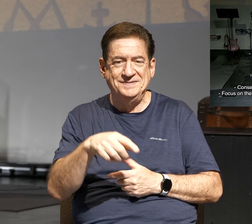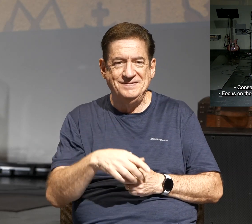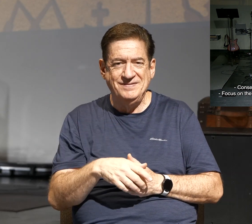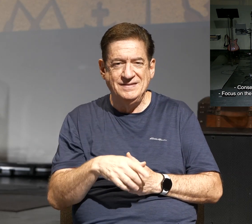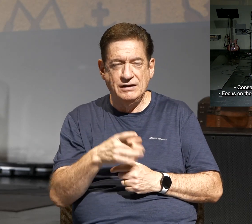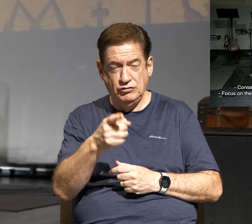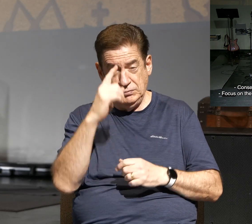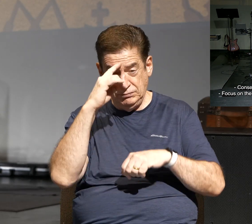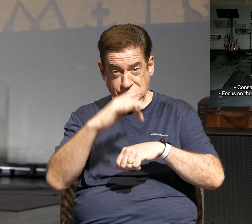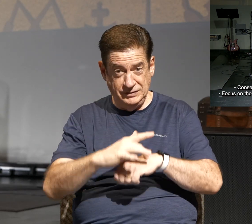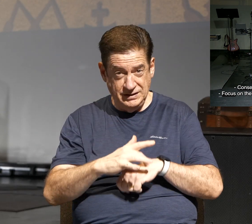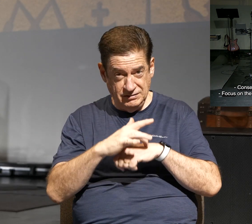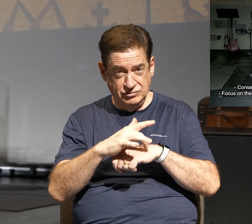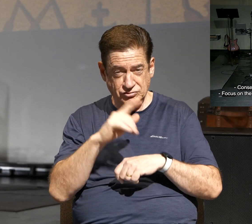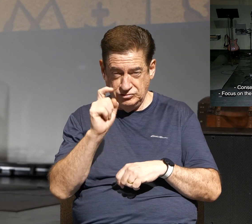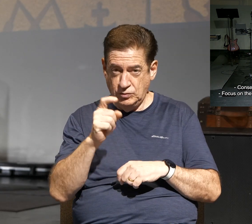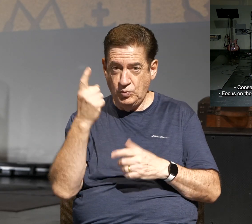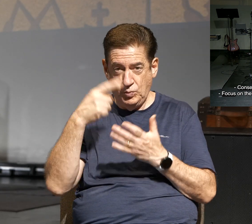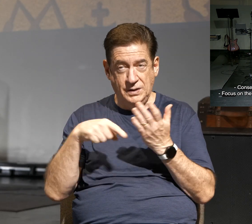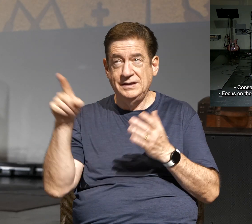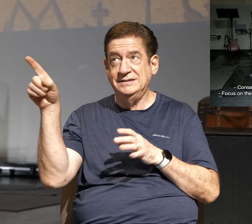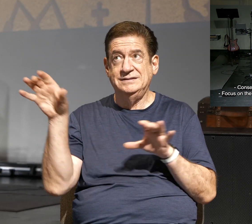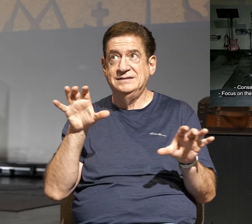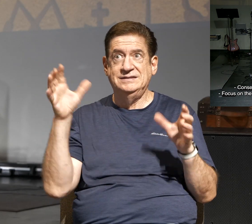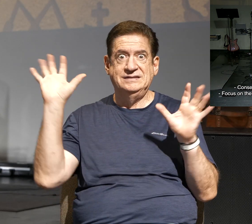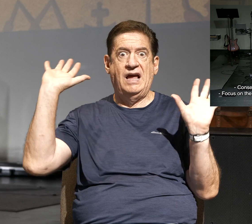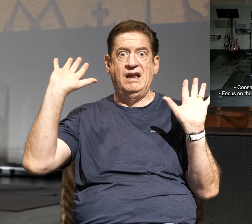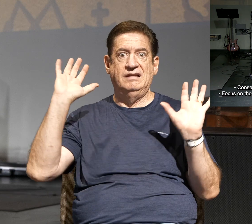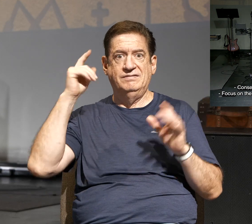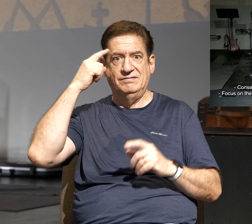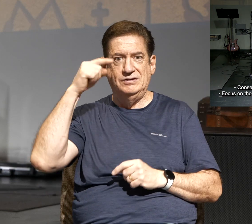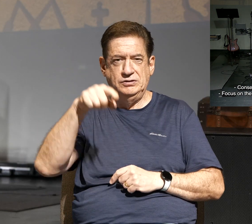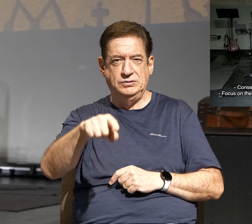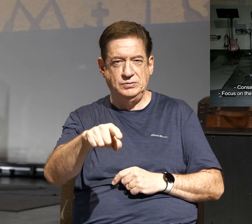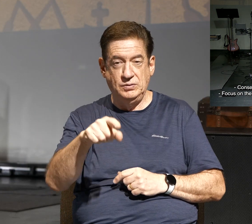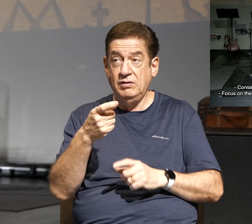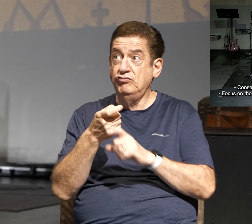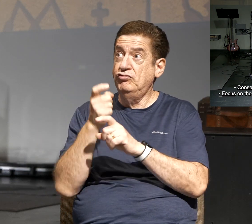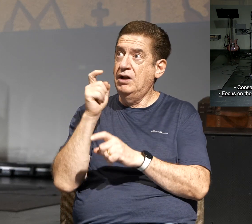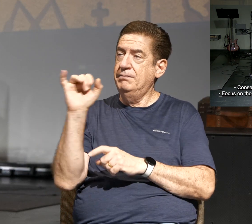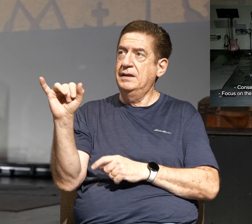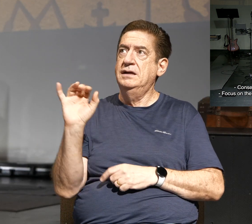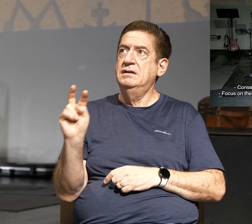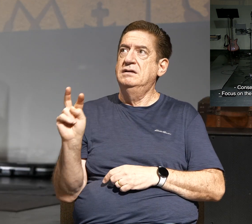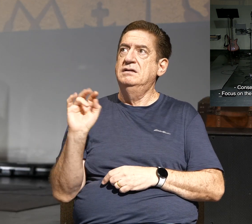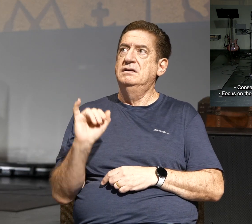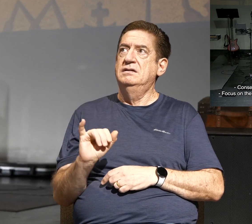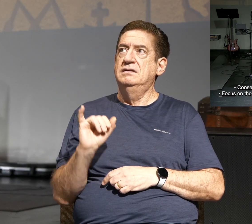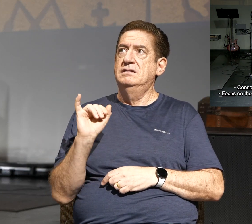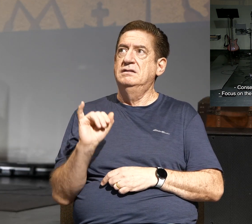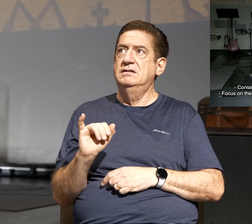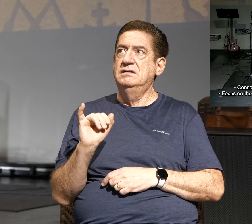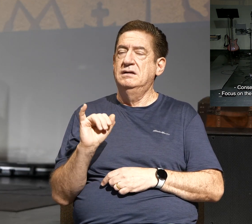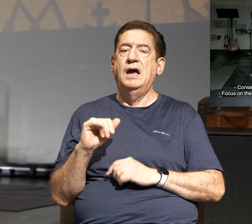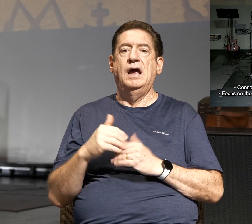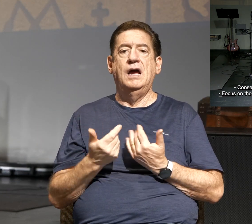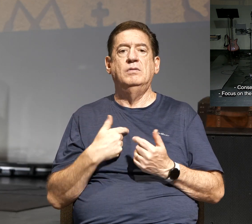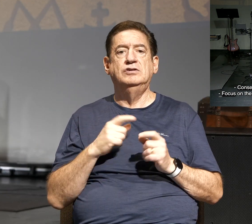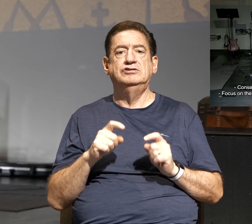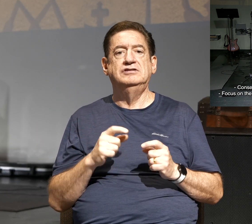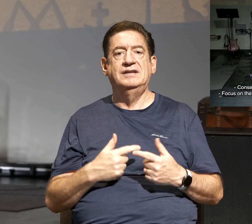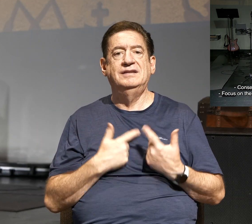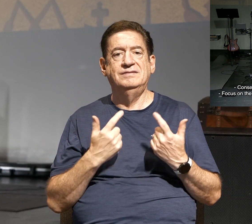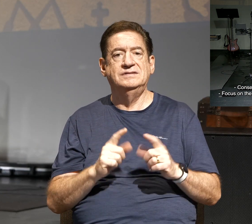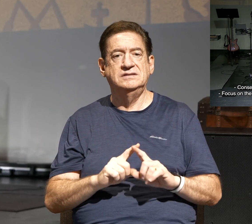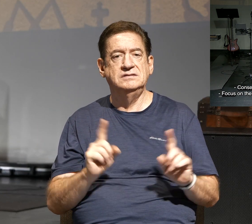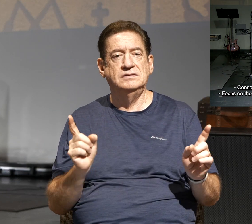And your preoccupation should be on what he's done for you. And then out of that comes how you should live